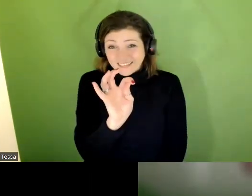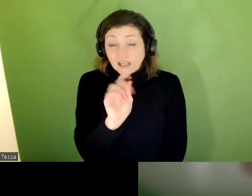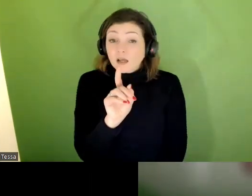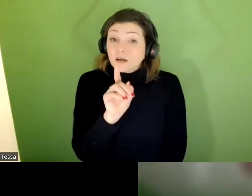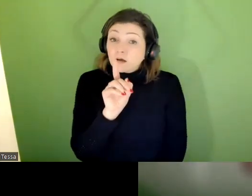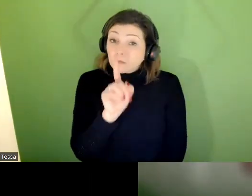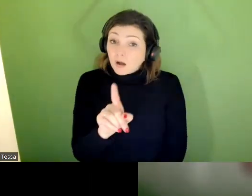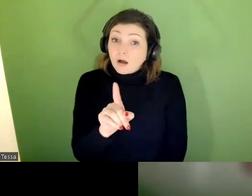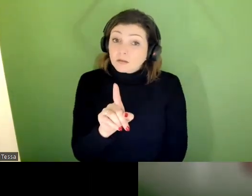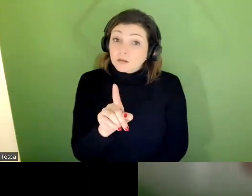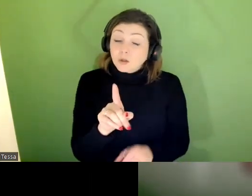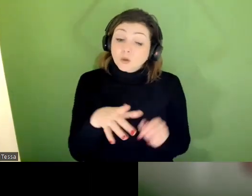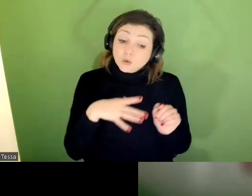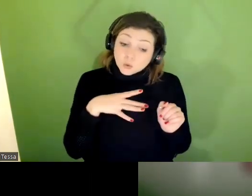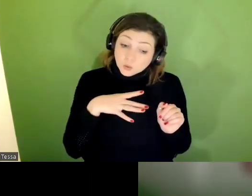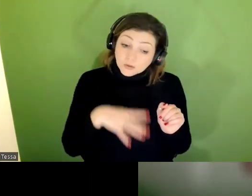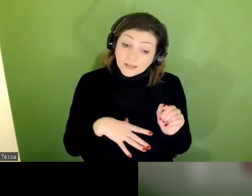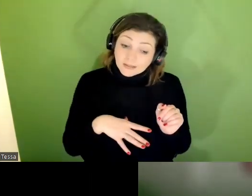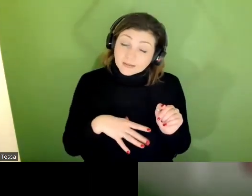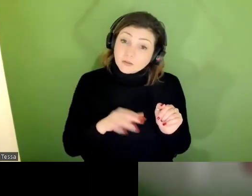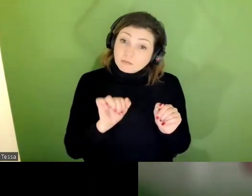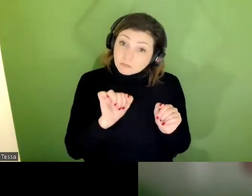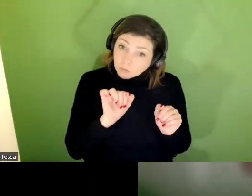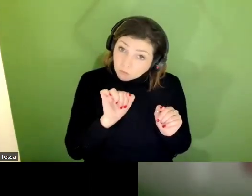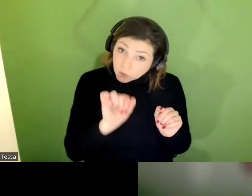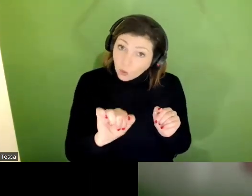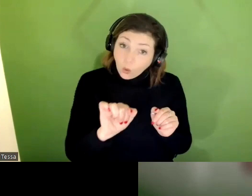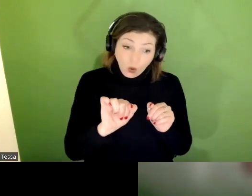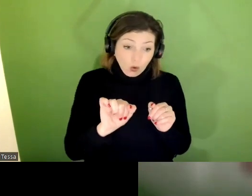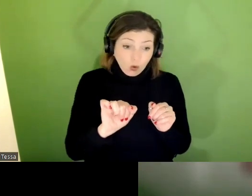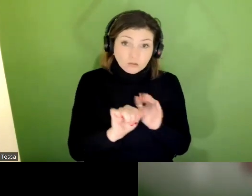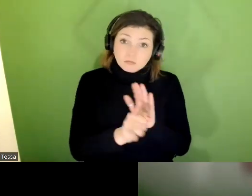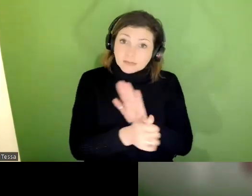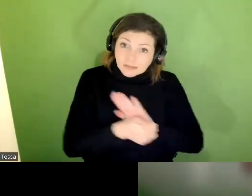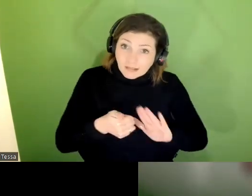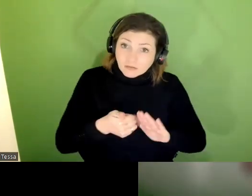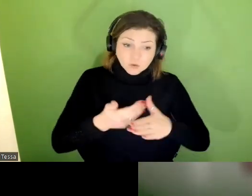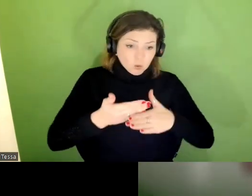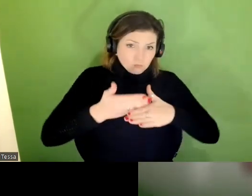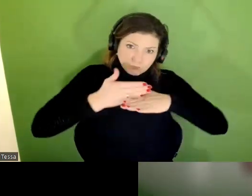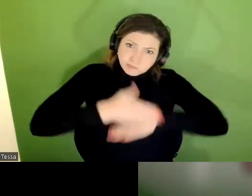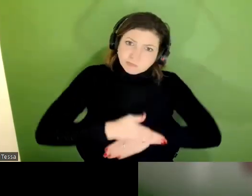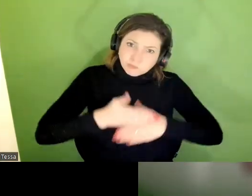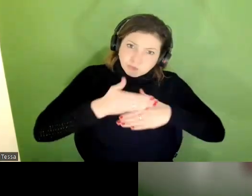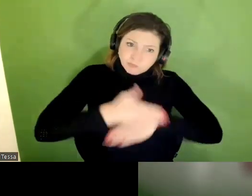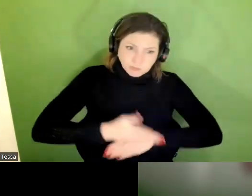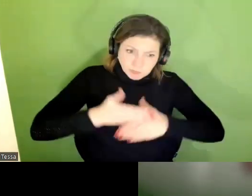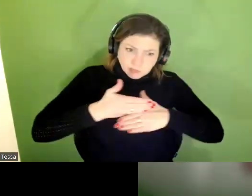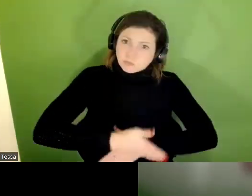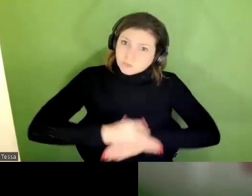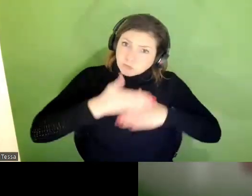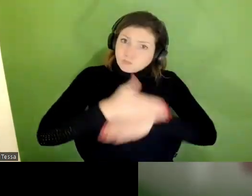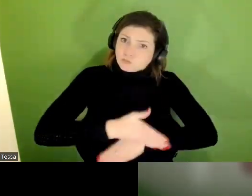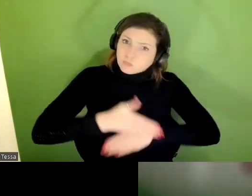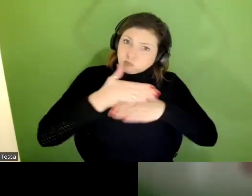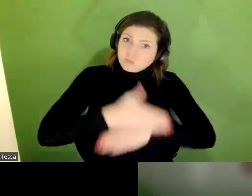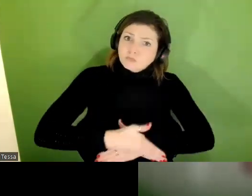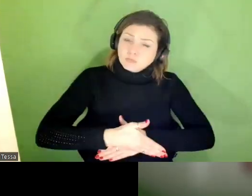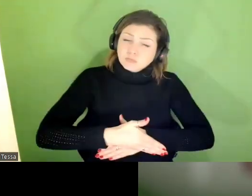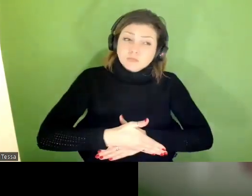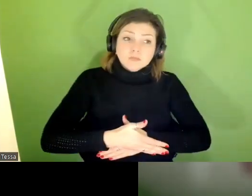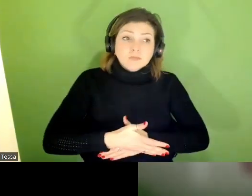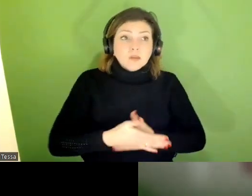utilize that luck, you need to do what you have always done, which is to work hard all the time and to take on board criticism